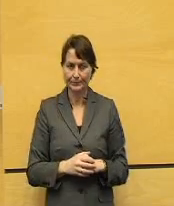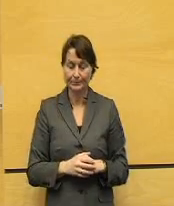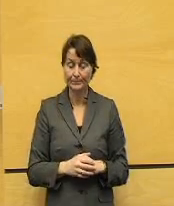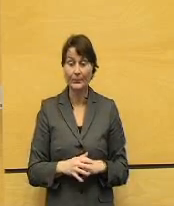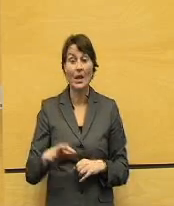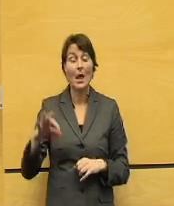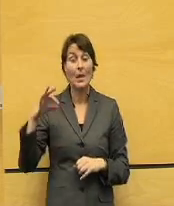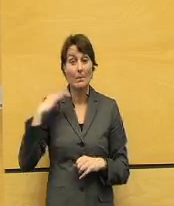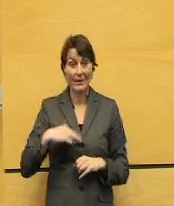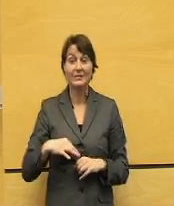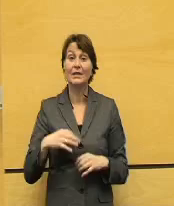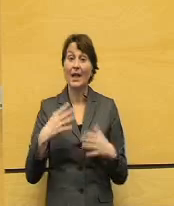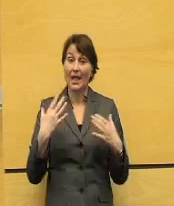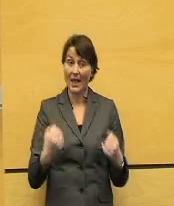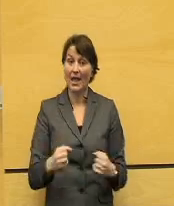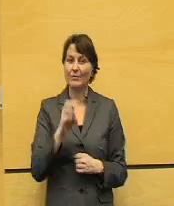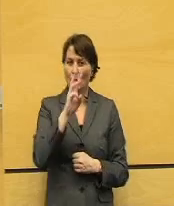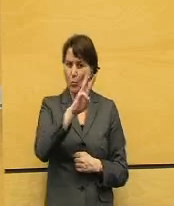developed a website